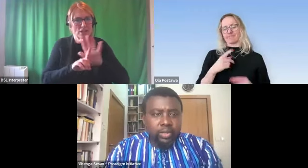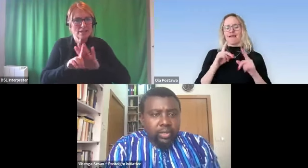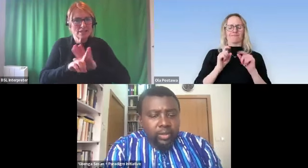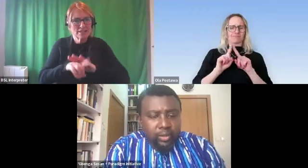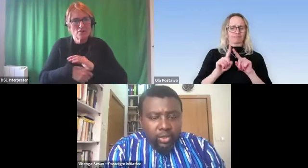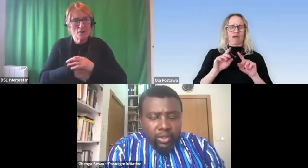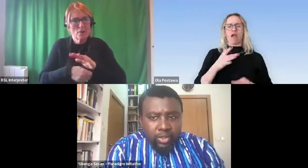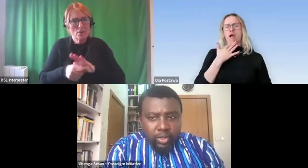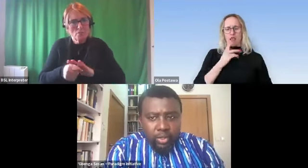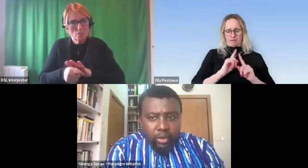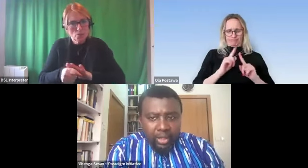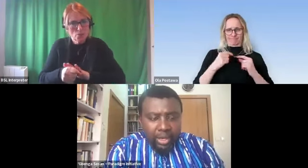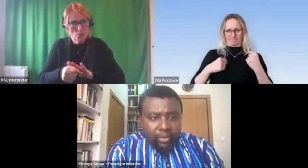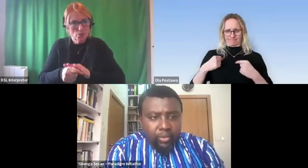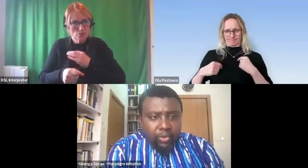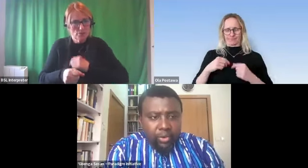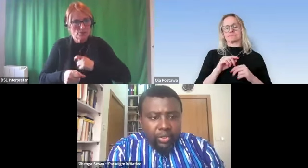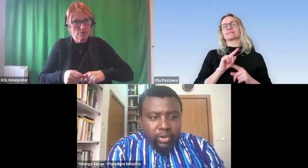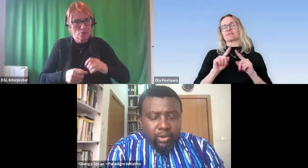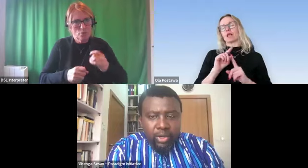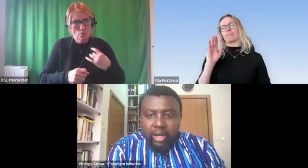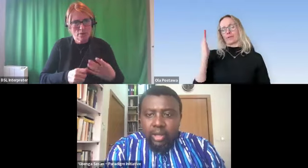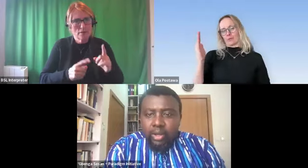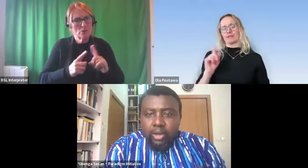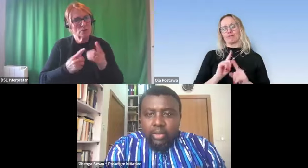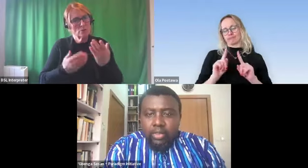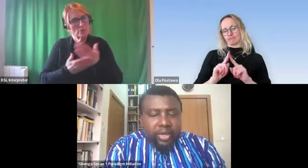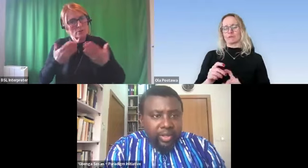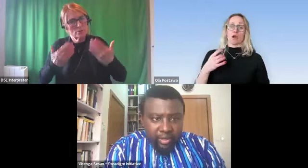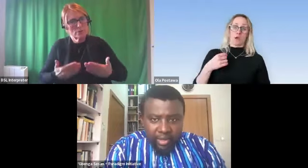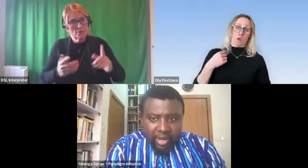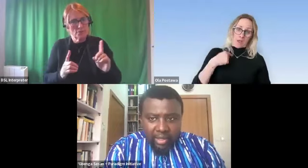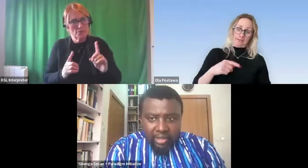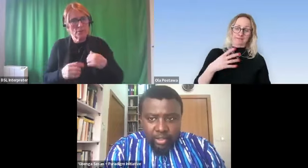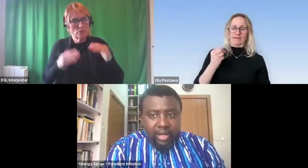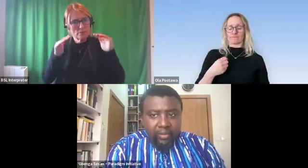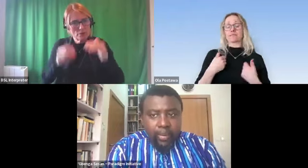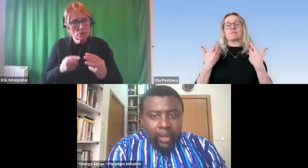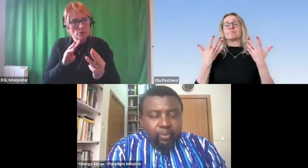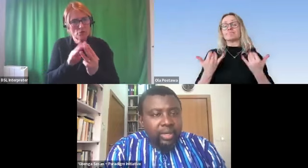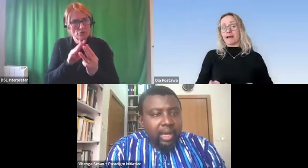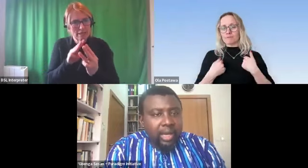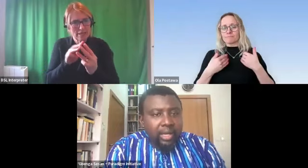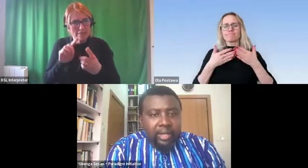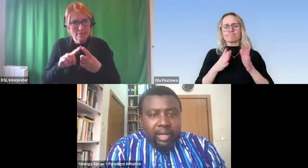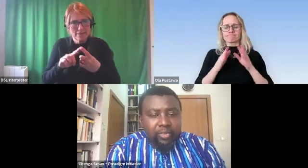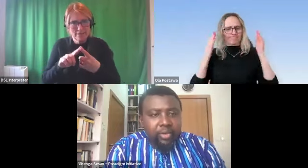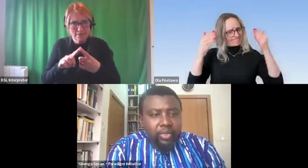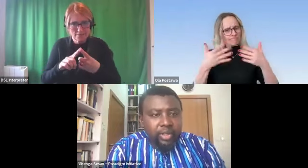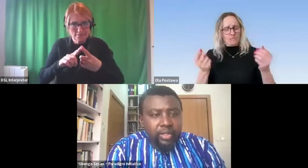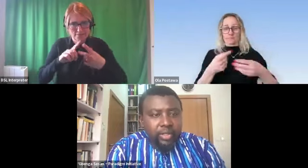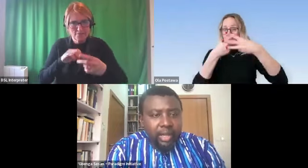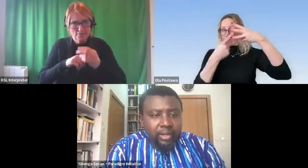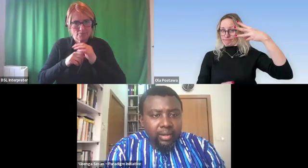To discuss today's topic, I want to focus on three things that are shrinking and